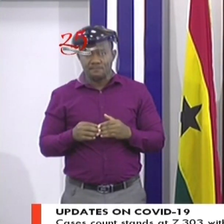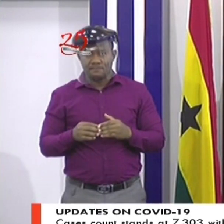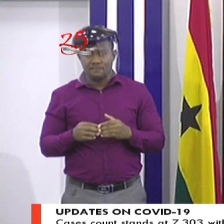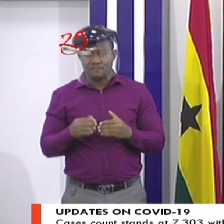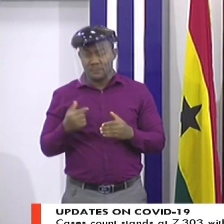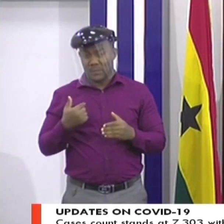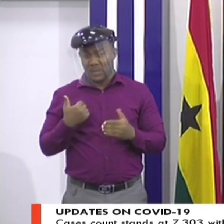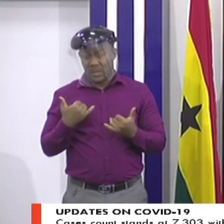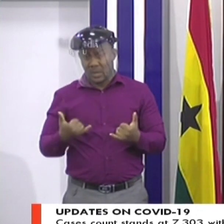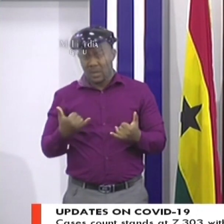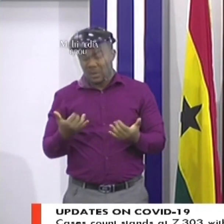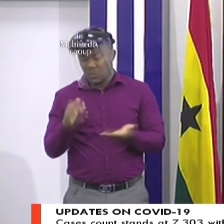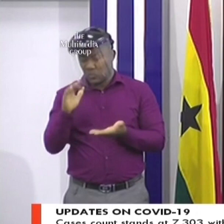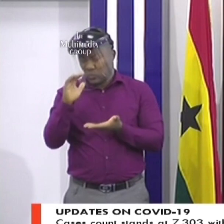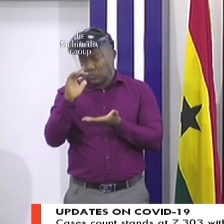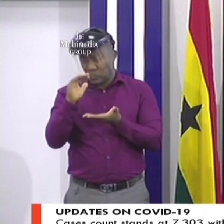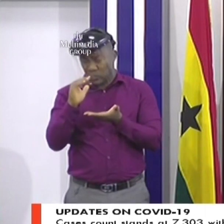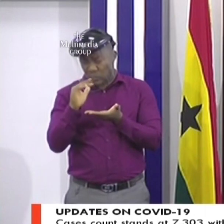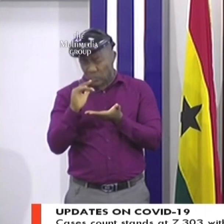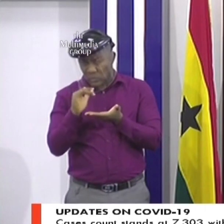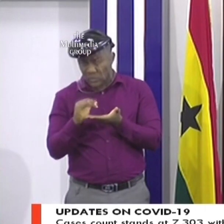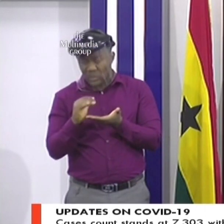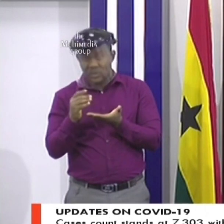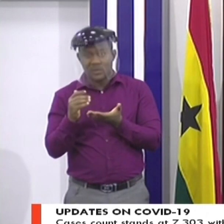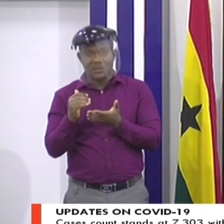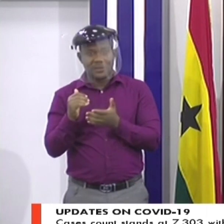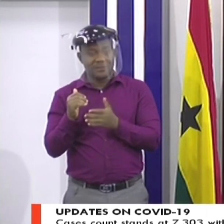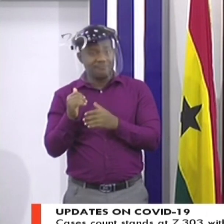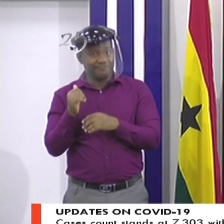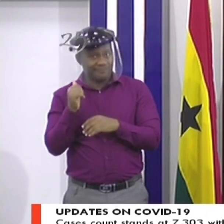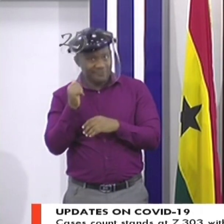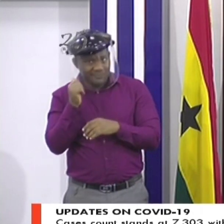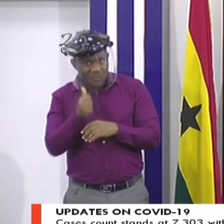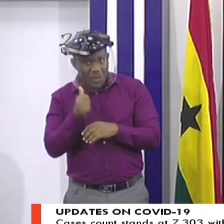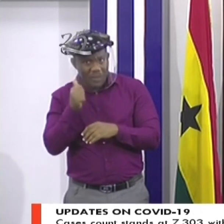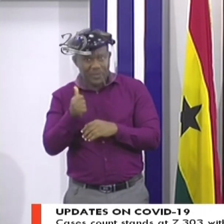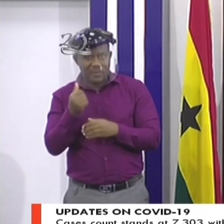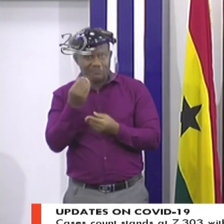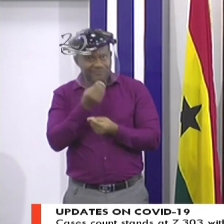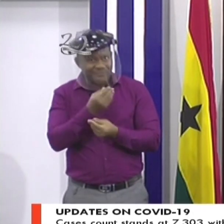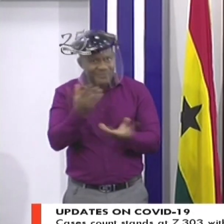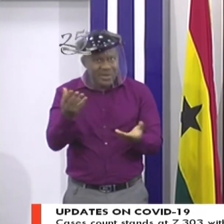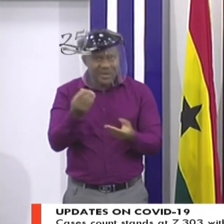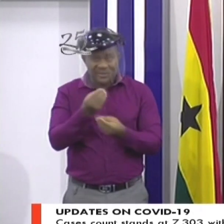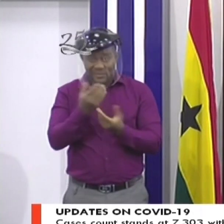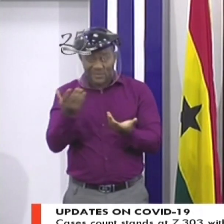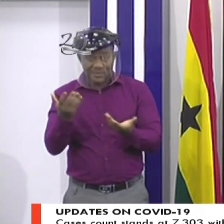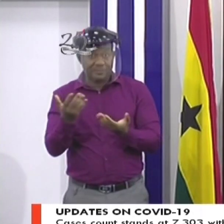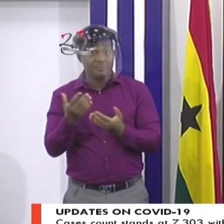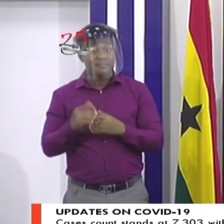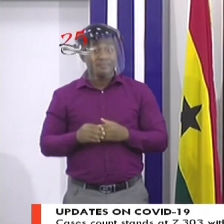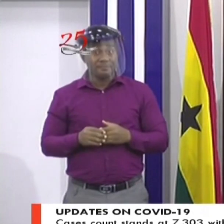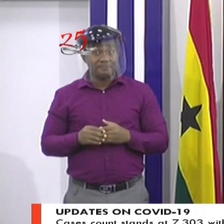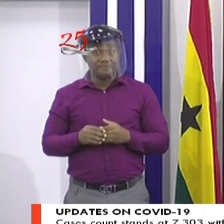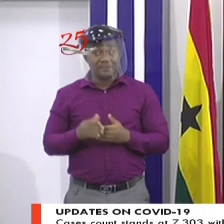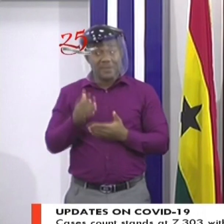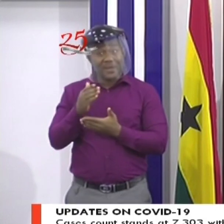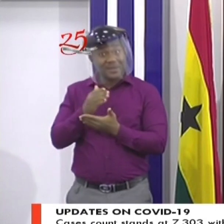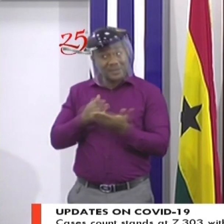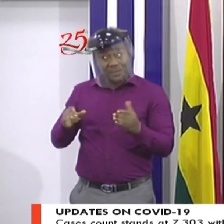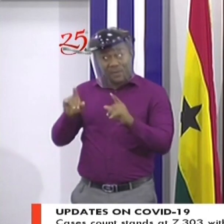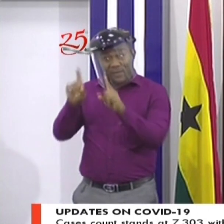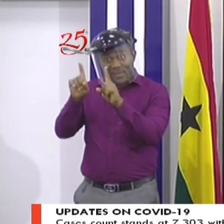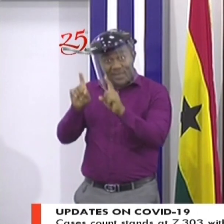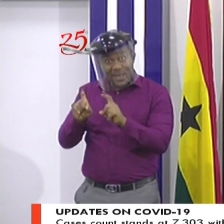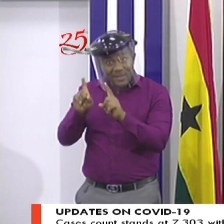is coming close to daily reporting, and most of them are. Indeed, some of them, the